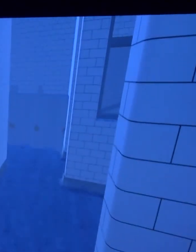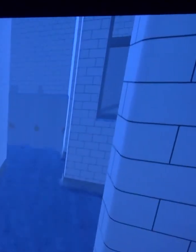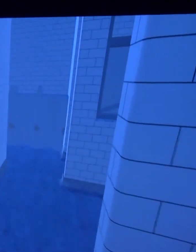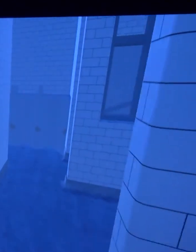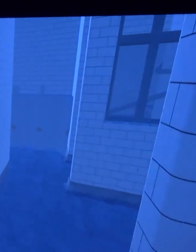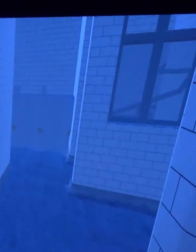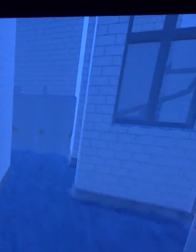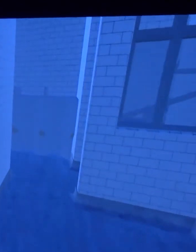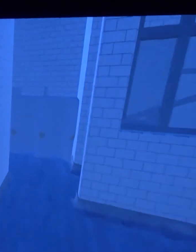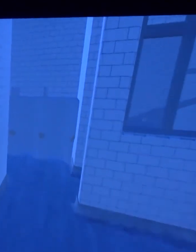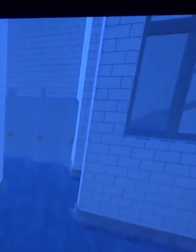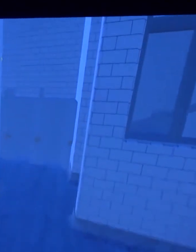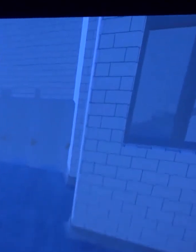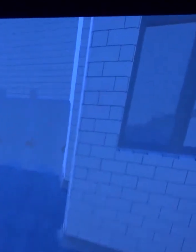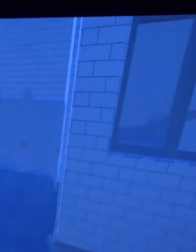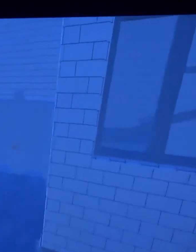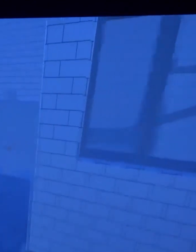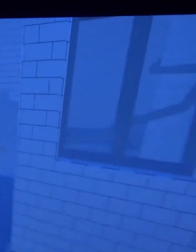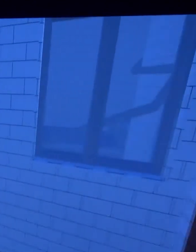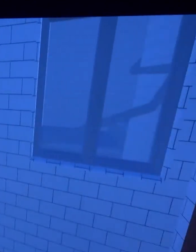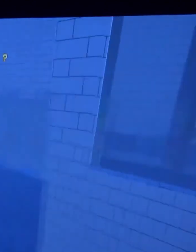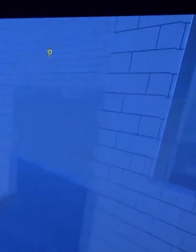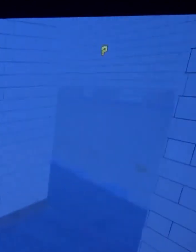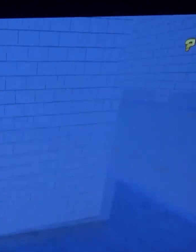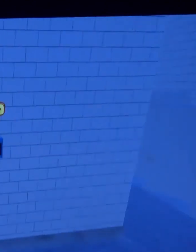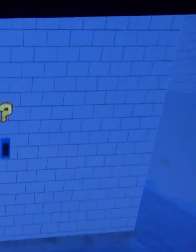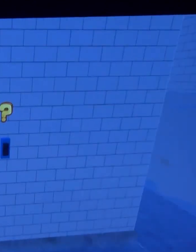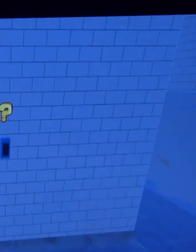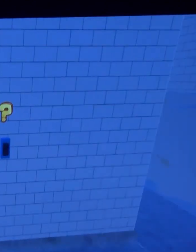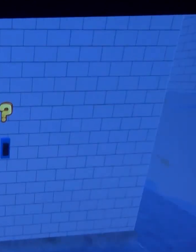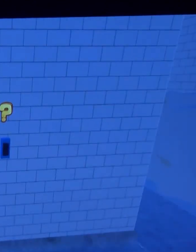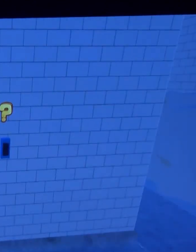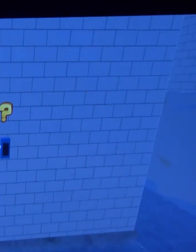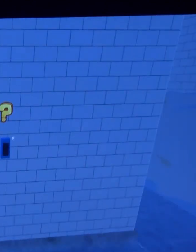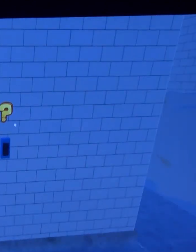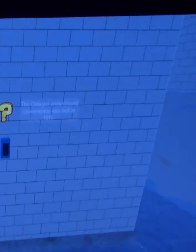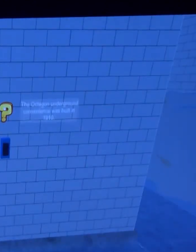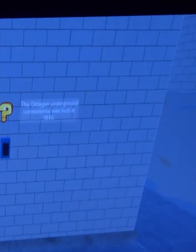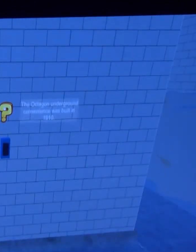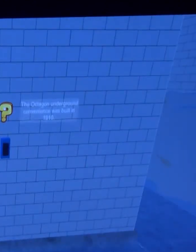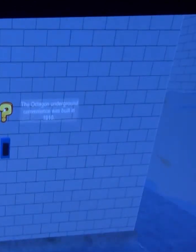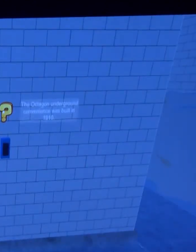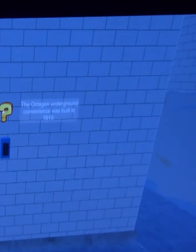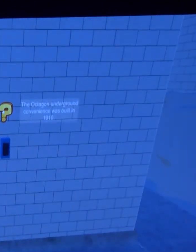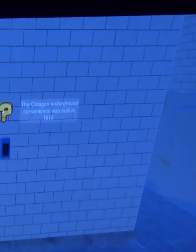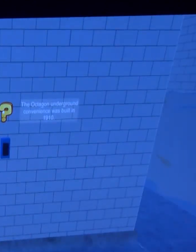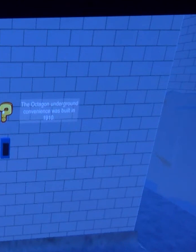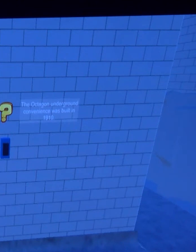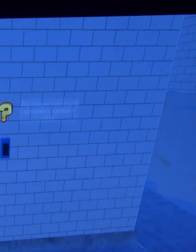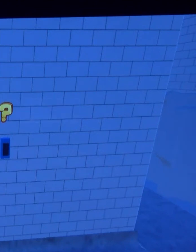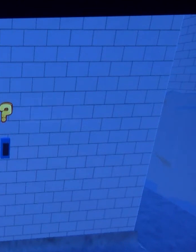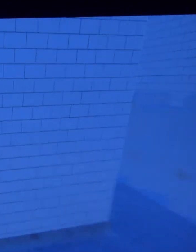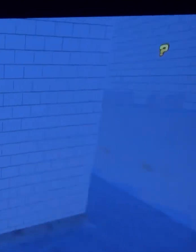this. So you're in the underground space, and one of the wonderful things Mitchell added to this was that you